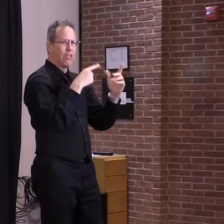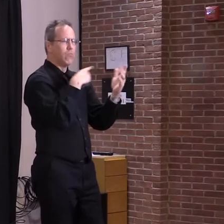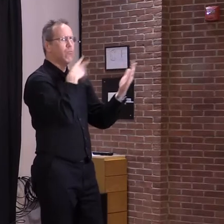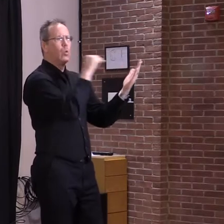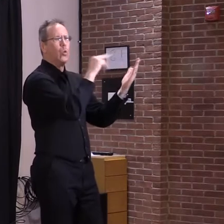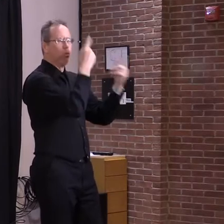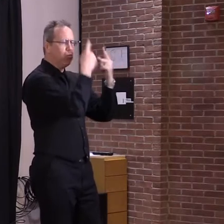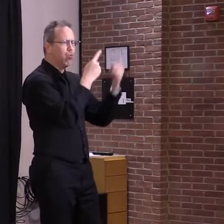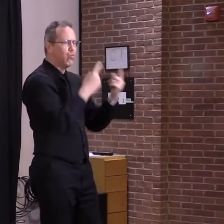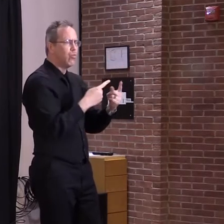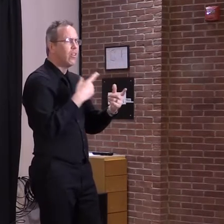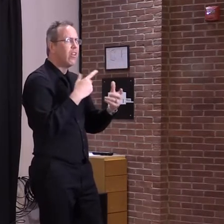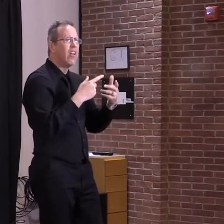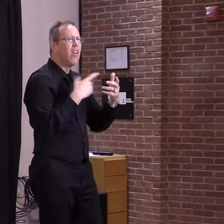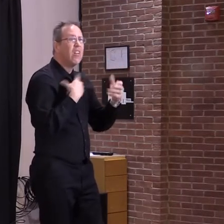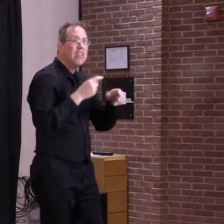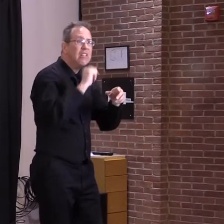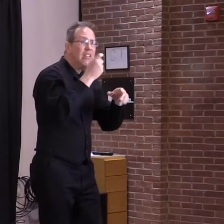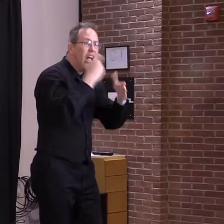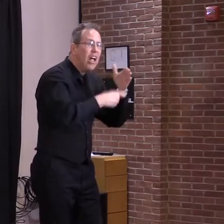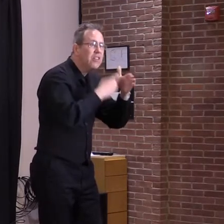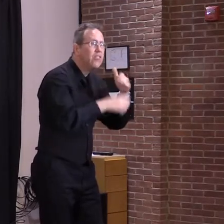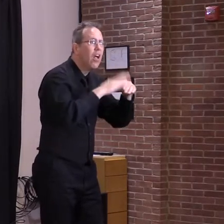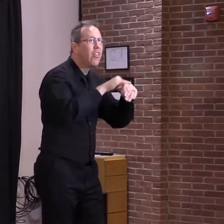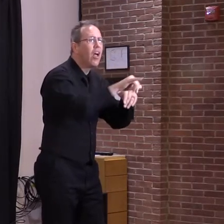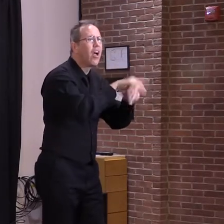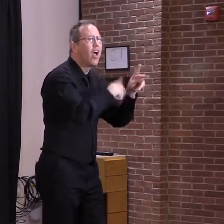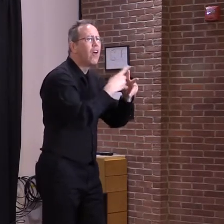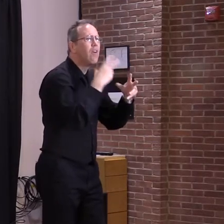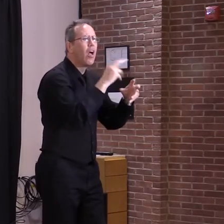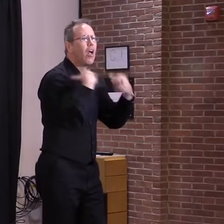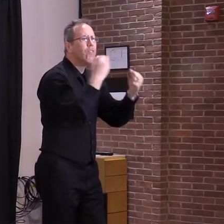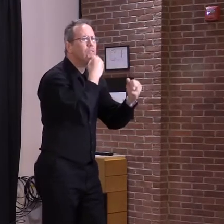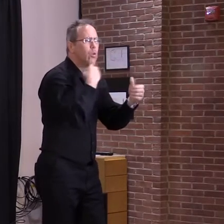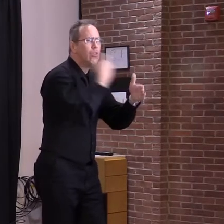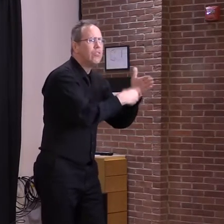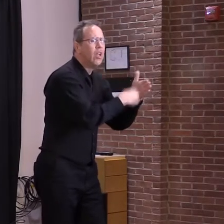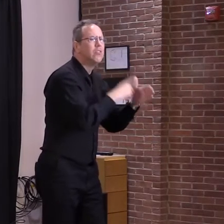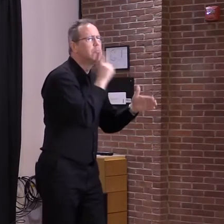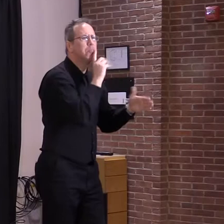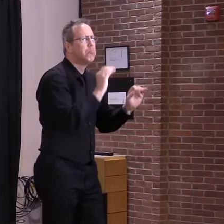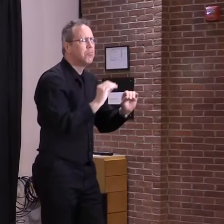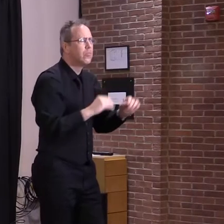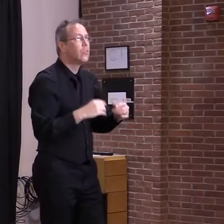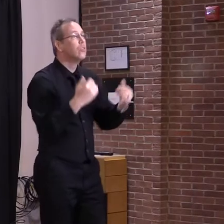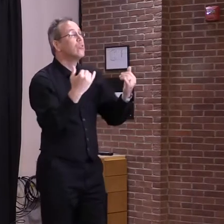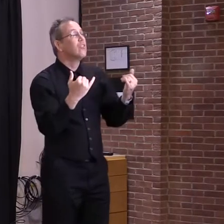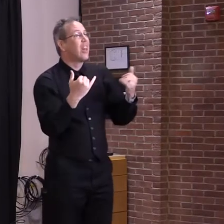I mean, in this time of unprecedented budget surpluses,